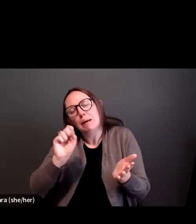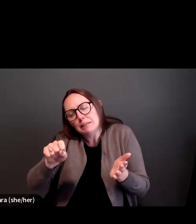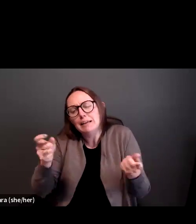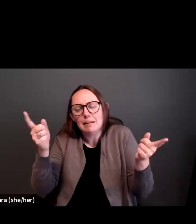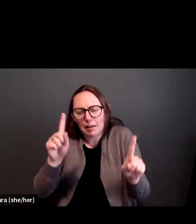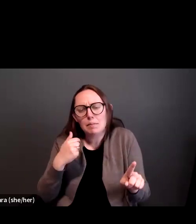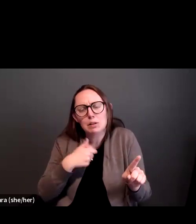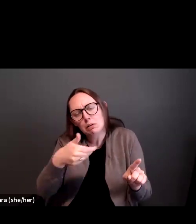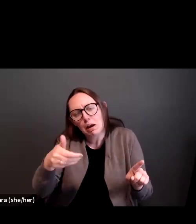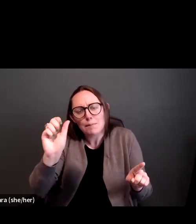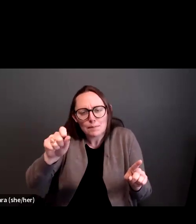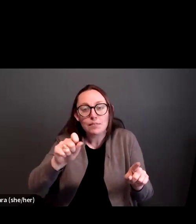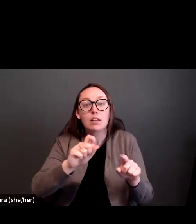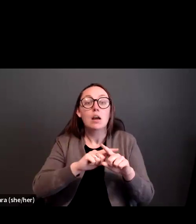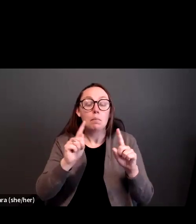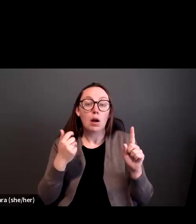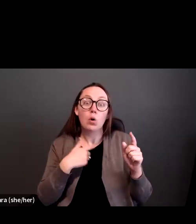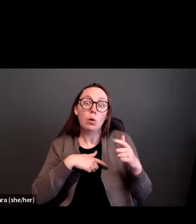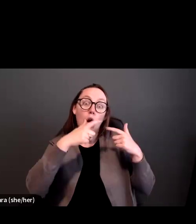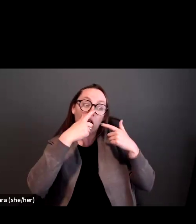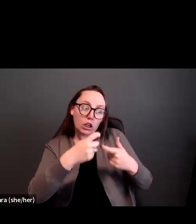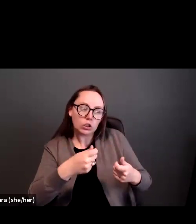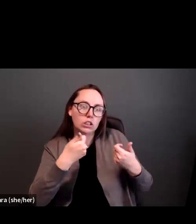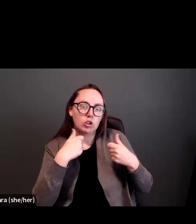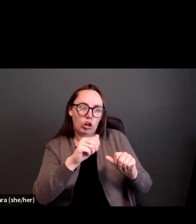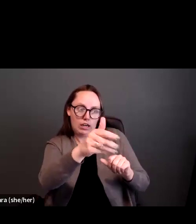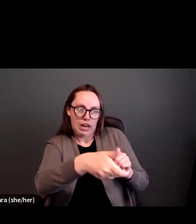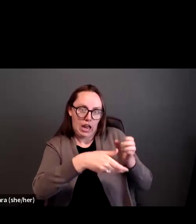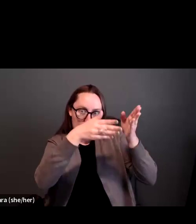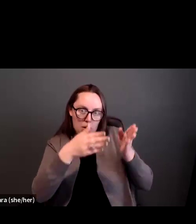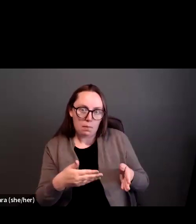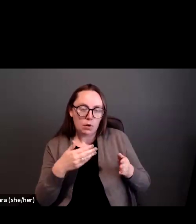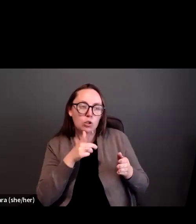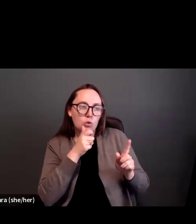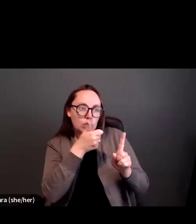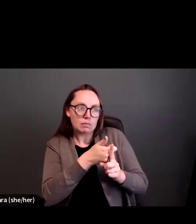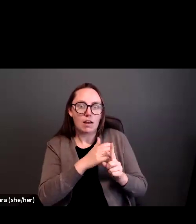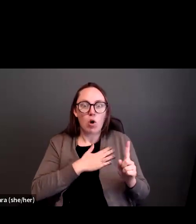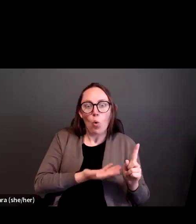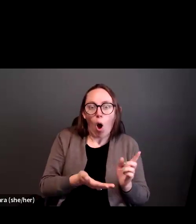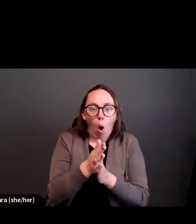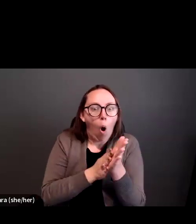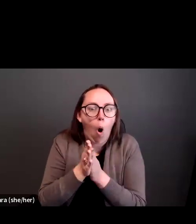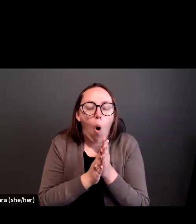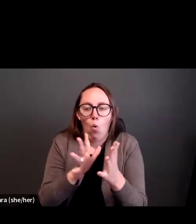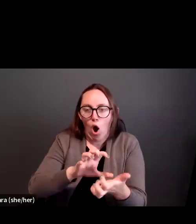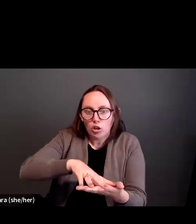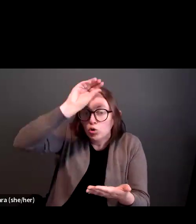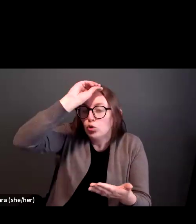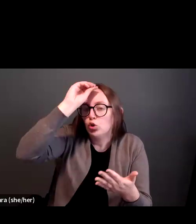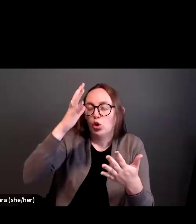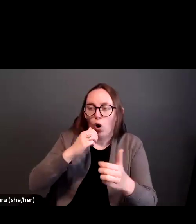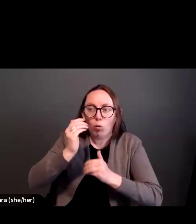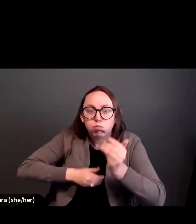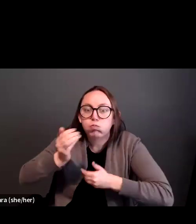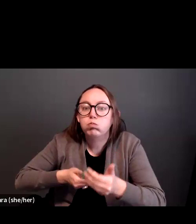interest in teaching people and helping people, that desire, the drive to learn these tools and dig deeper into them, because we want them to learn a